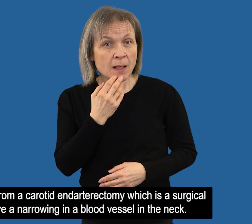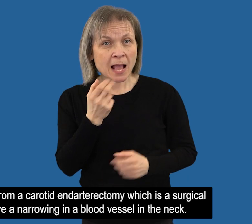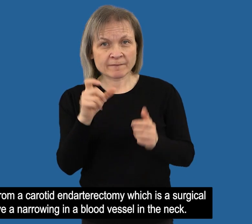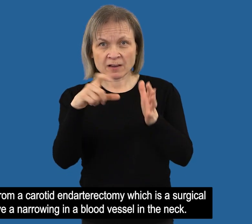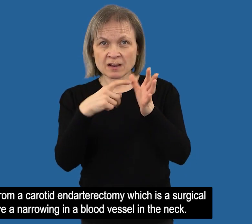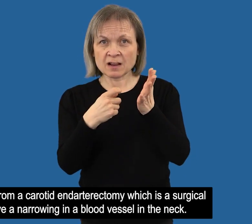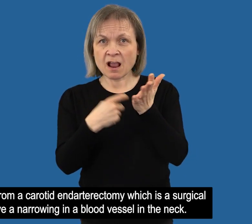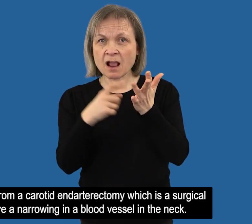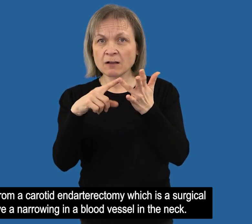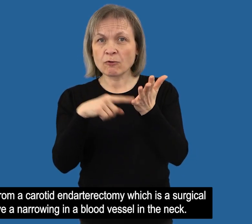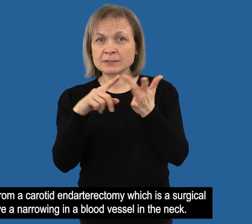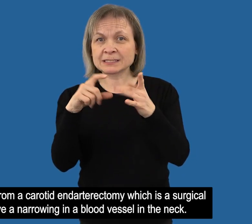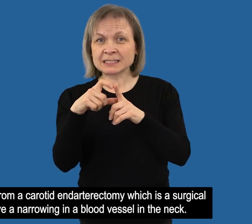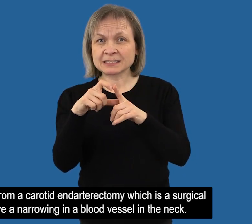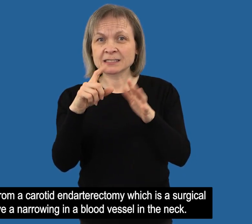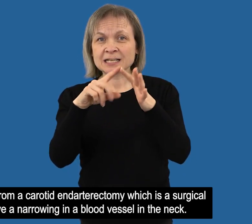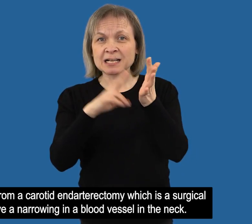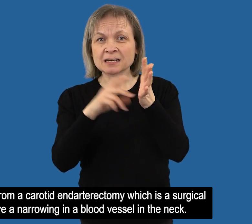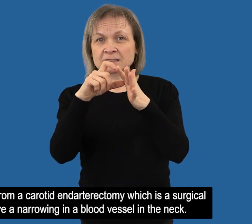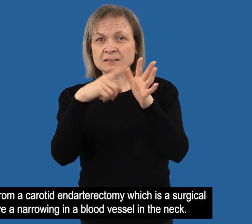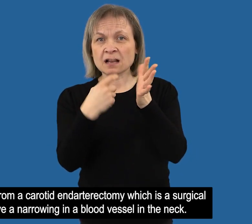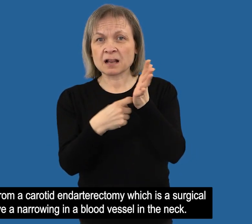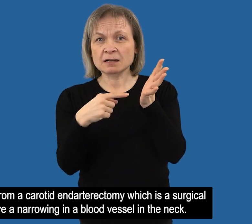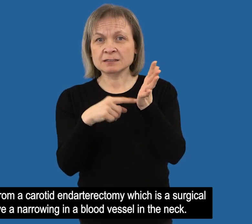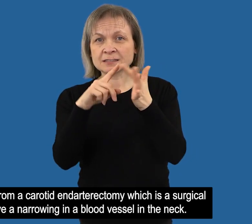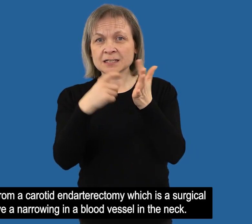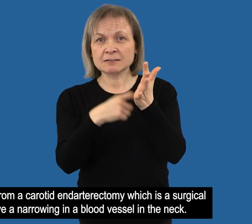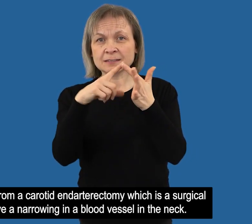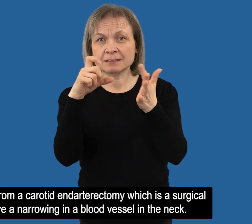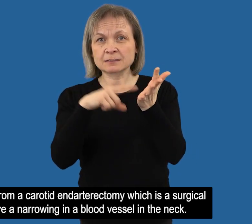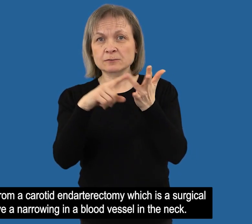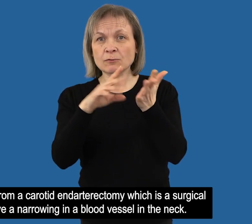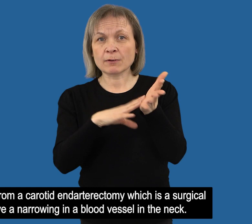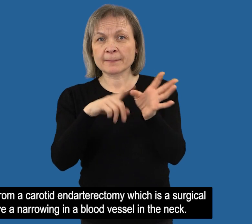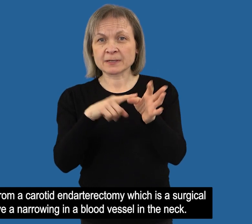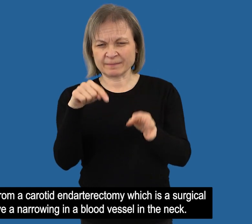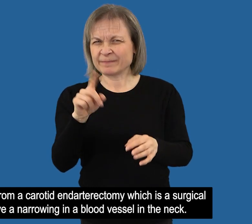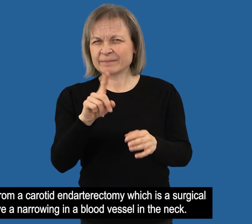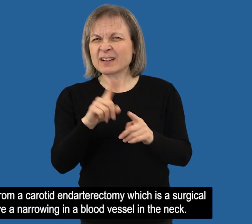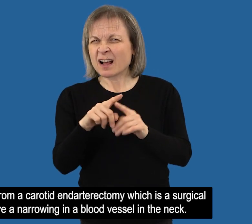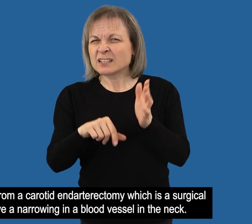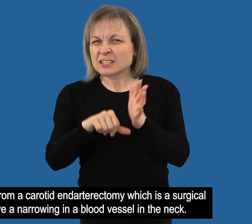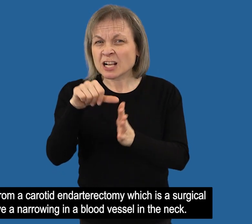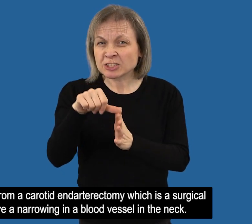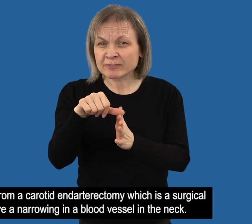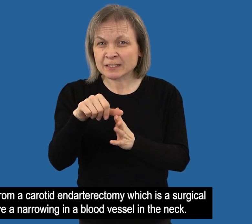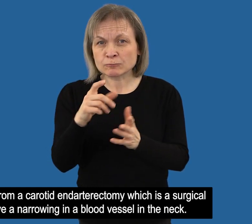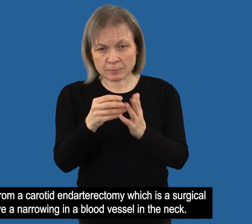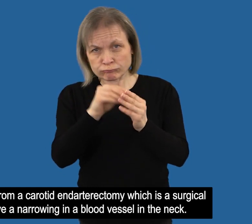You may also benefit from a carotid endarterectomy, which is a surgical procedure to remove a narrowing in a blood vessel in